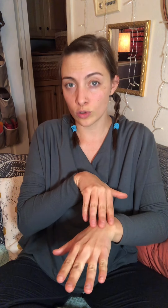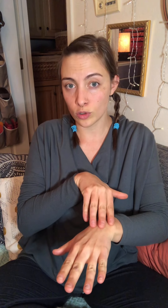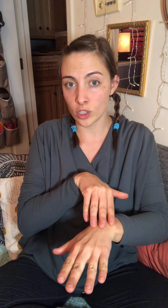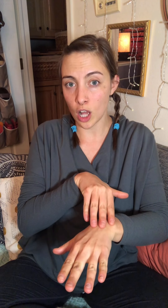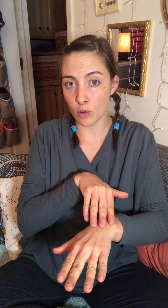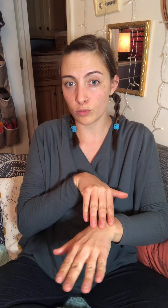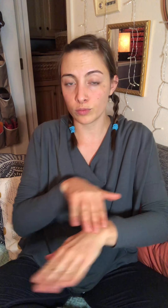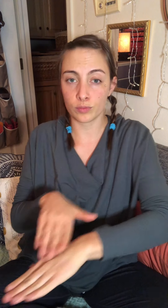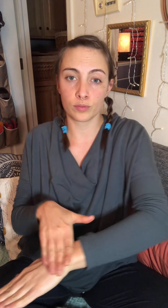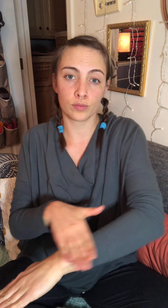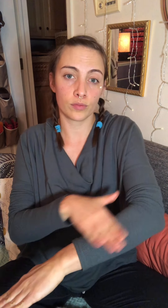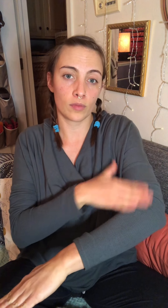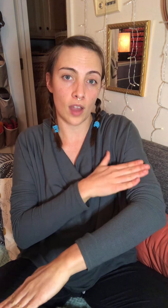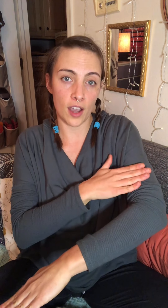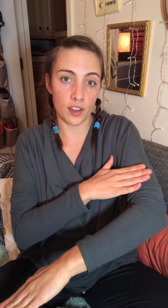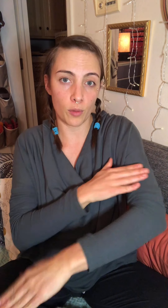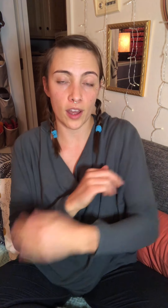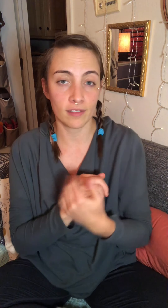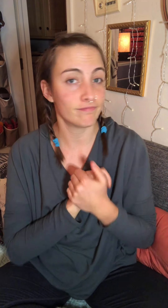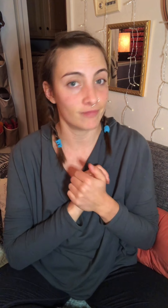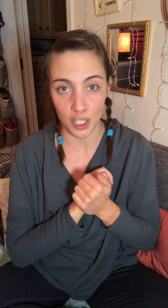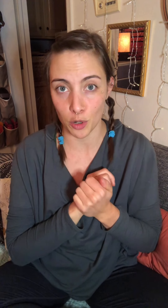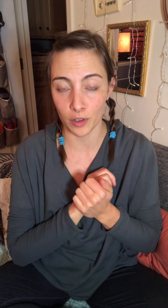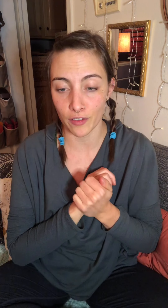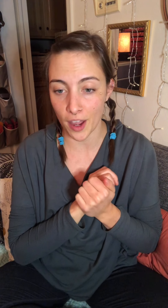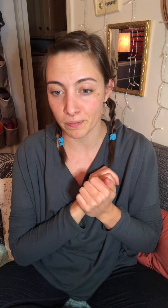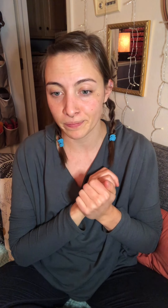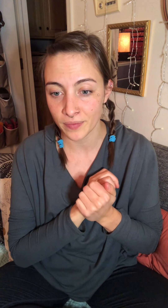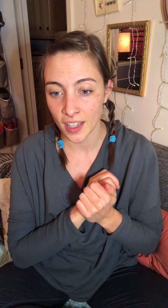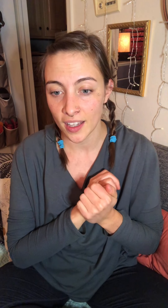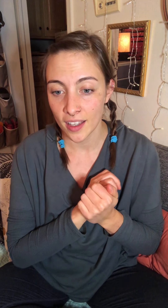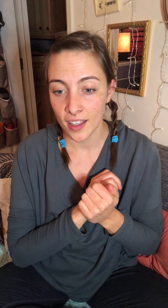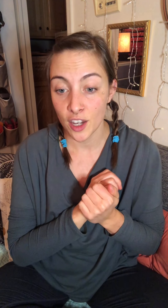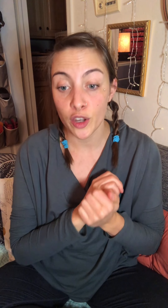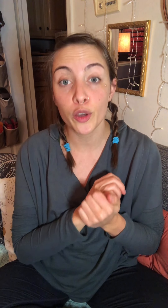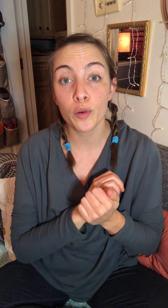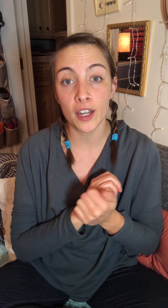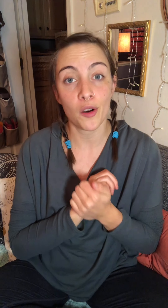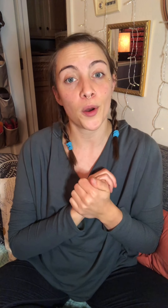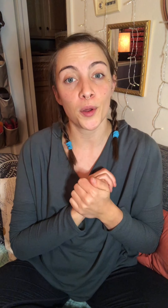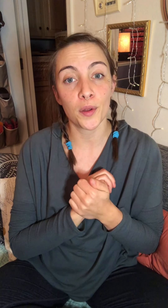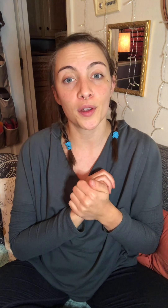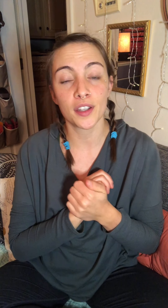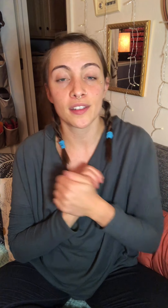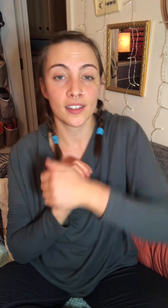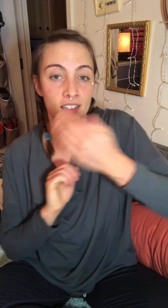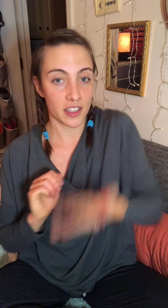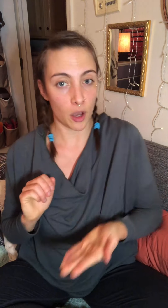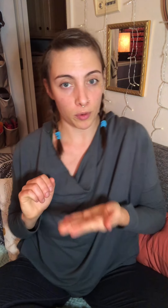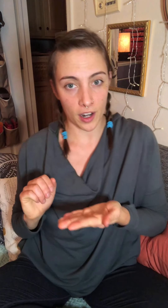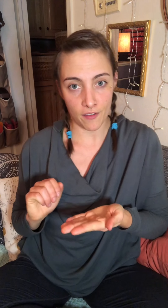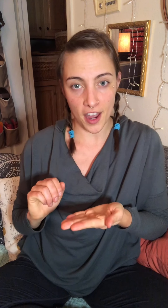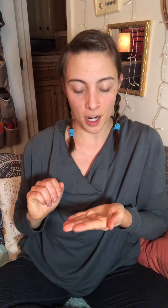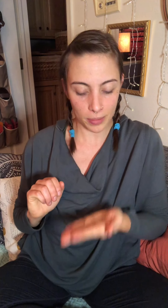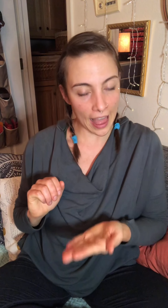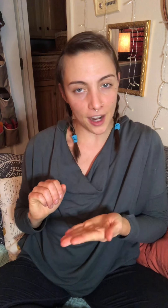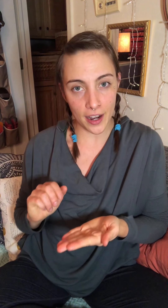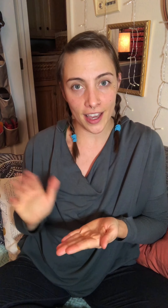Slow. Either one is totally fine. New and old. So we're going to find our platter hand with